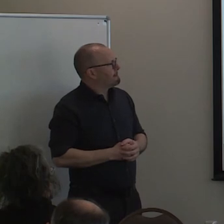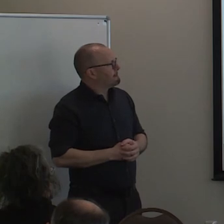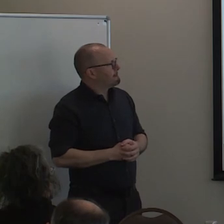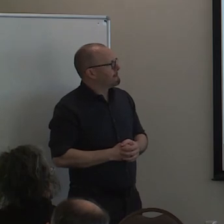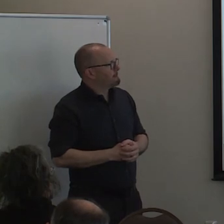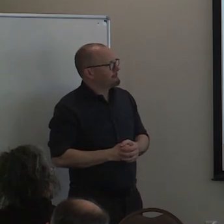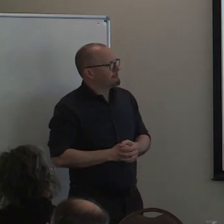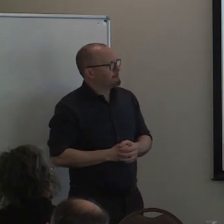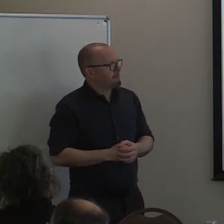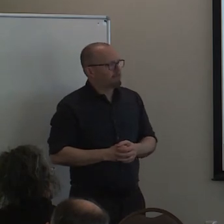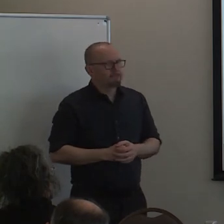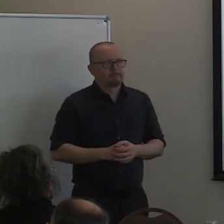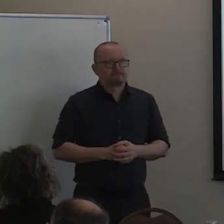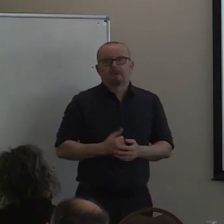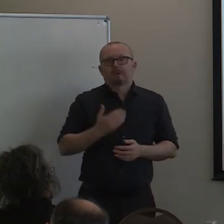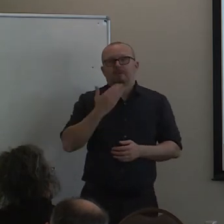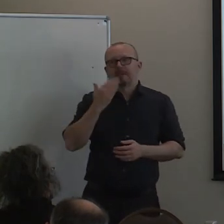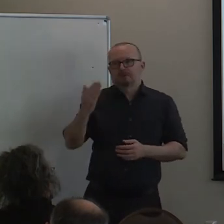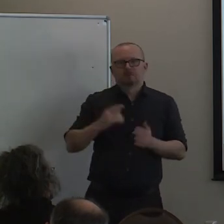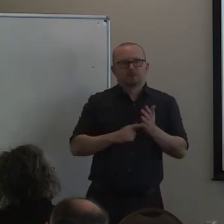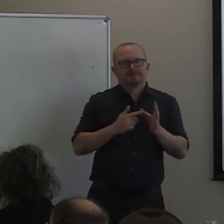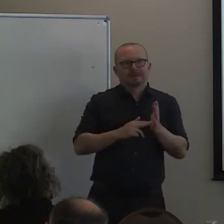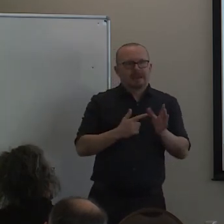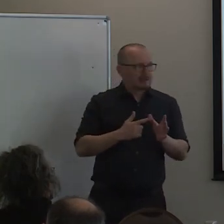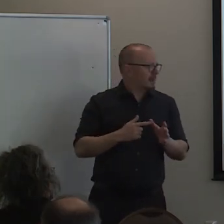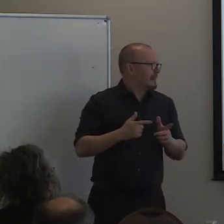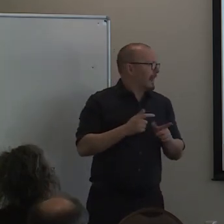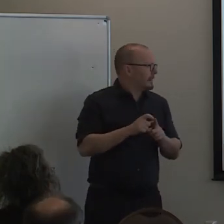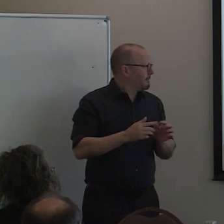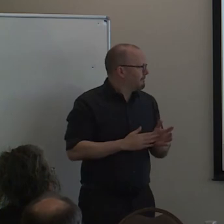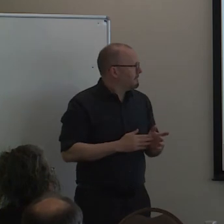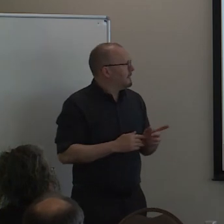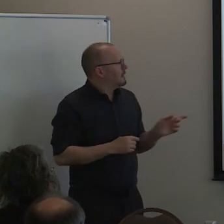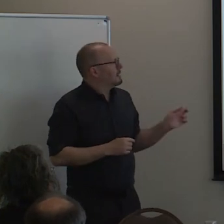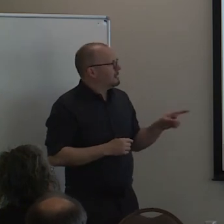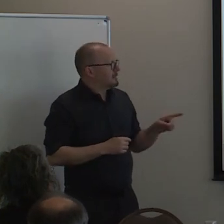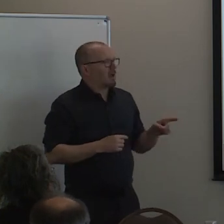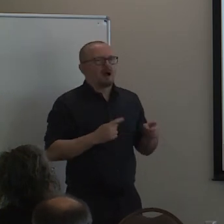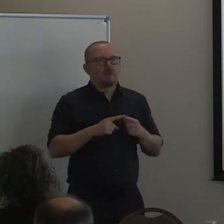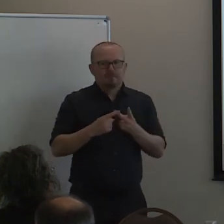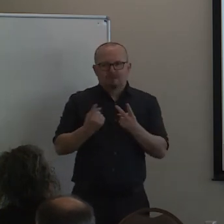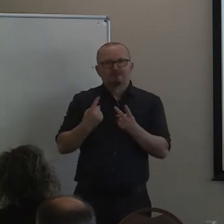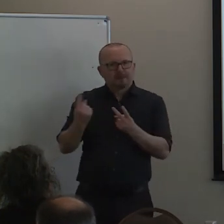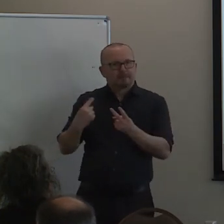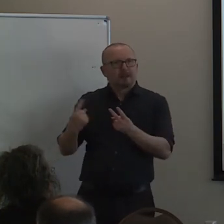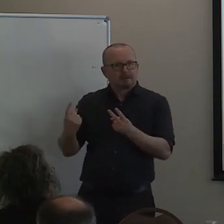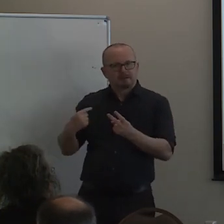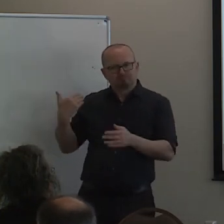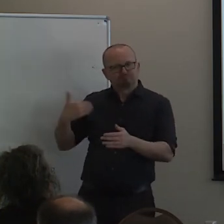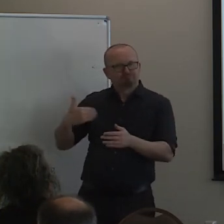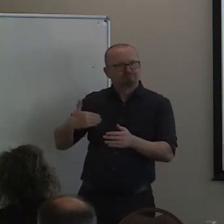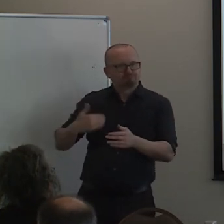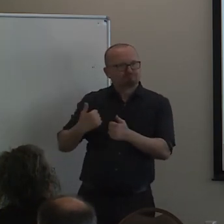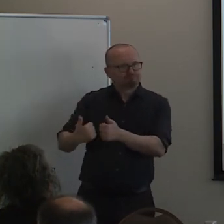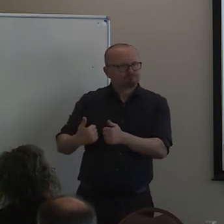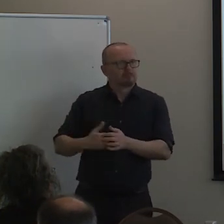Shout out to Taina Hertzer, Sarah Powell, and Adam Moriarty, who all gave me some really helpful feedback and encouragement at various points of this